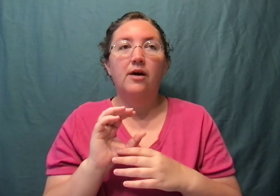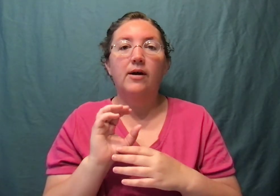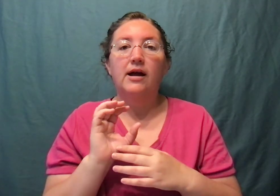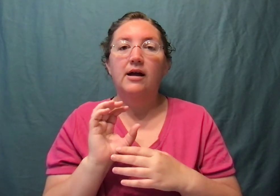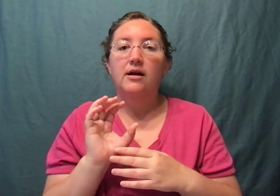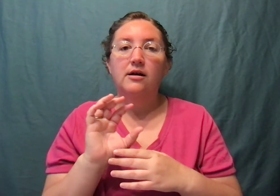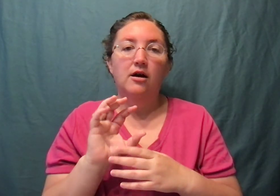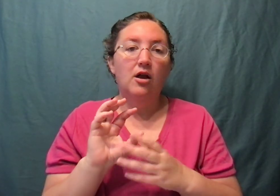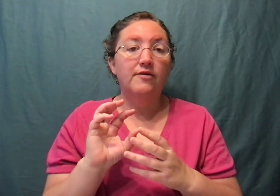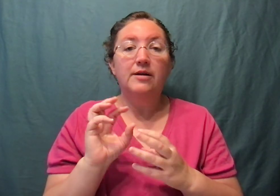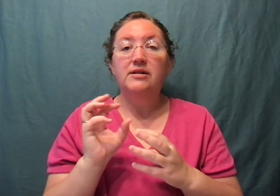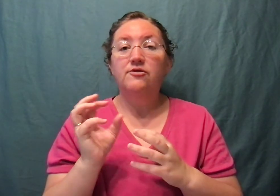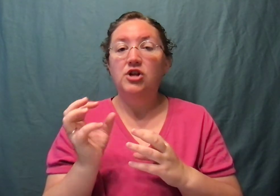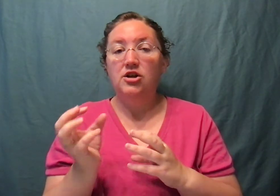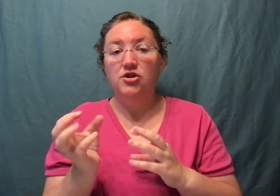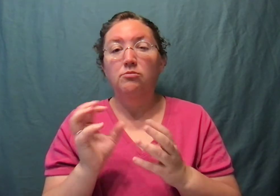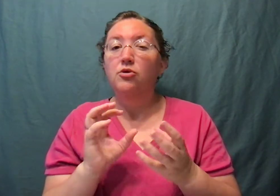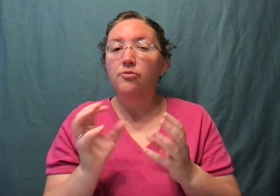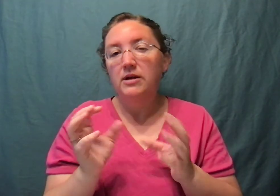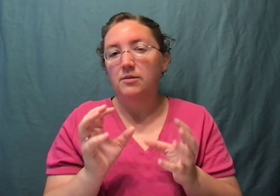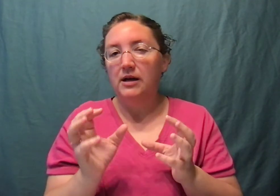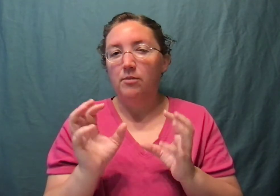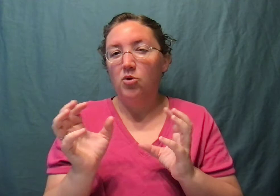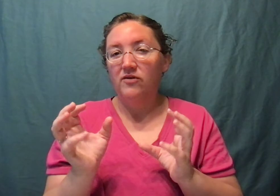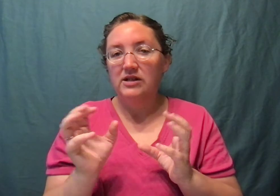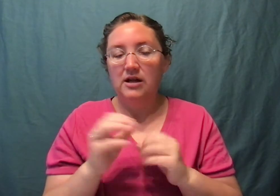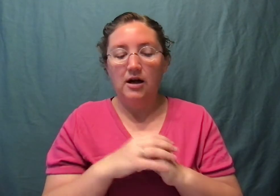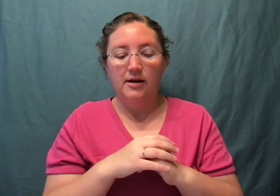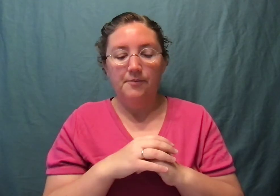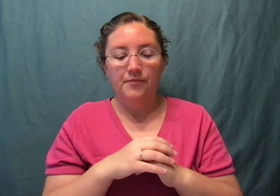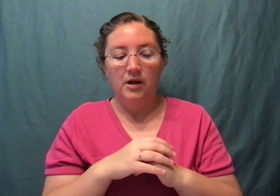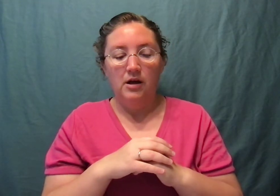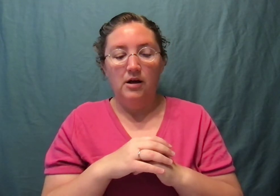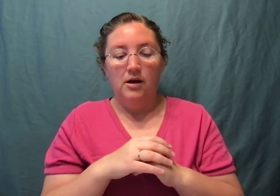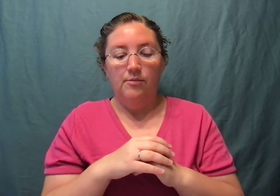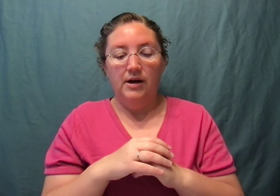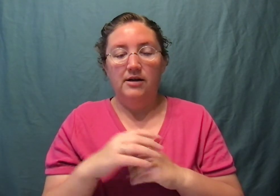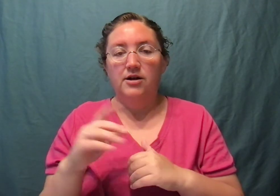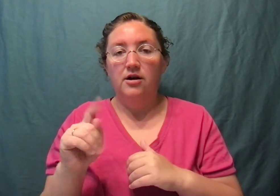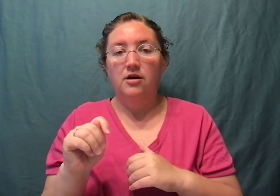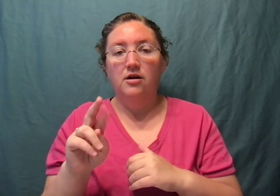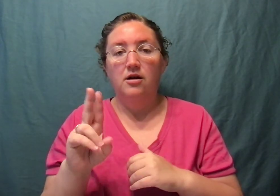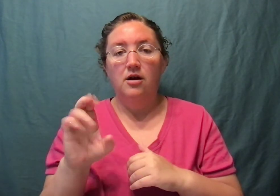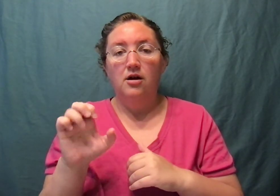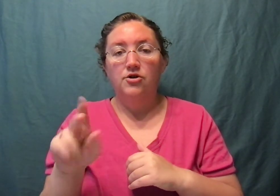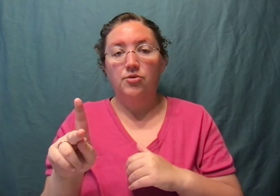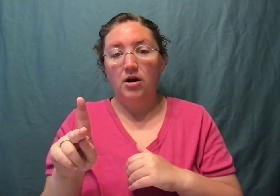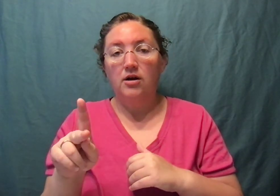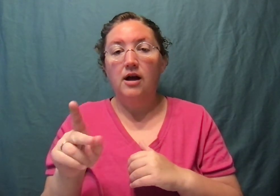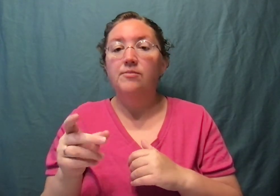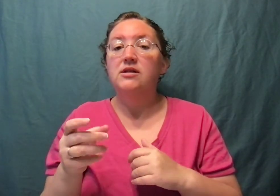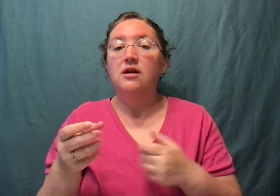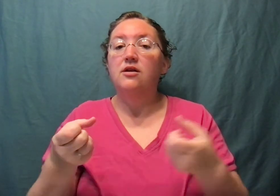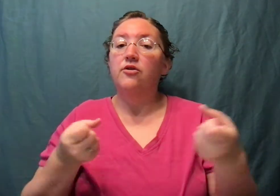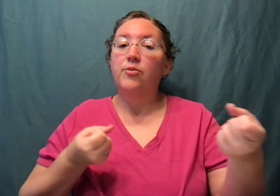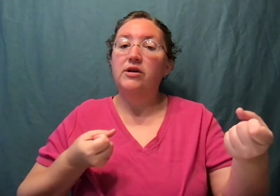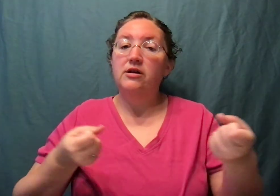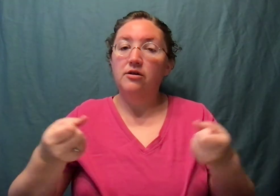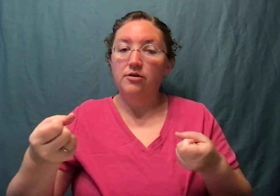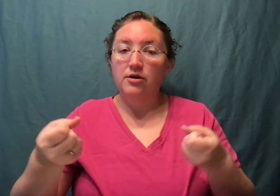way. A lot of times they've changed the movement to become more of a sign. But truck can be signed, although we did learn 2